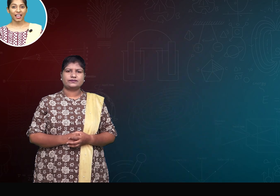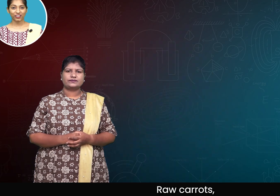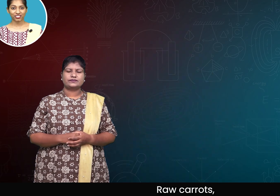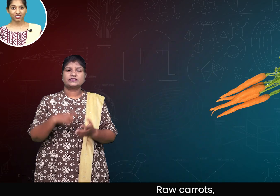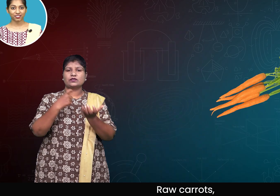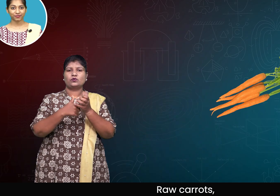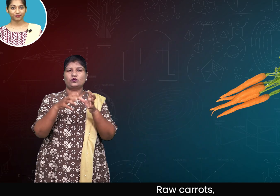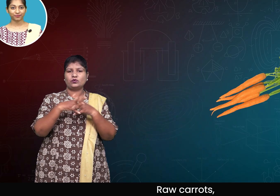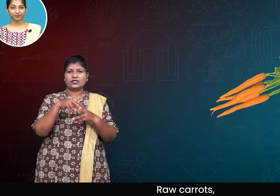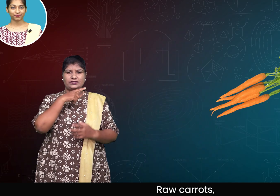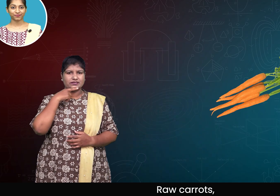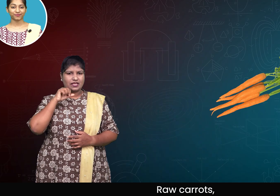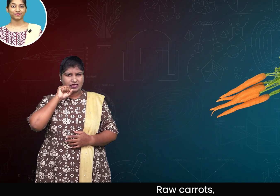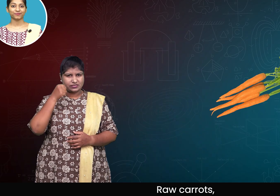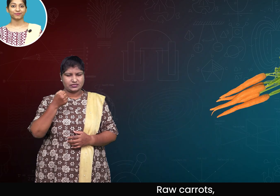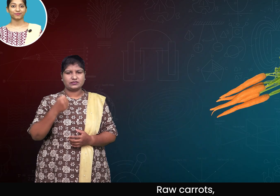raw carrots,